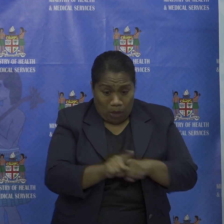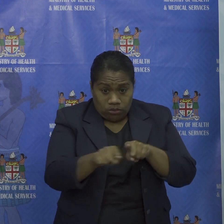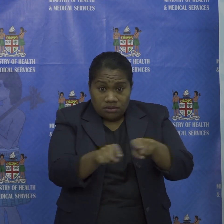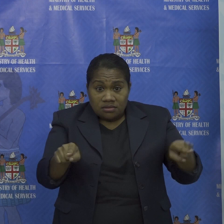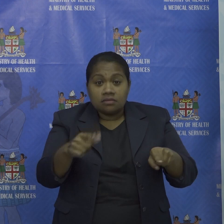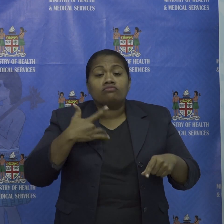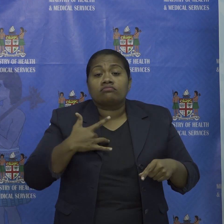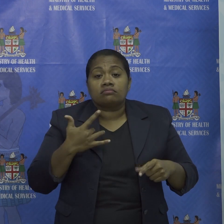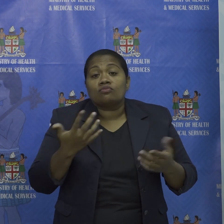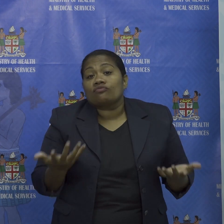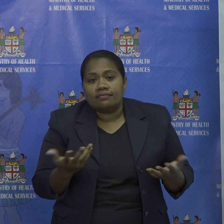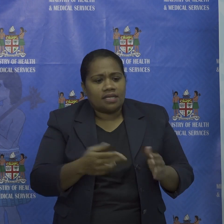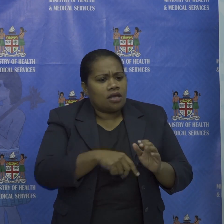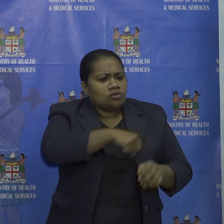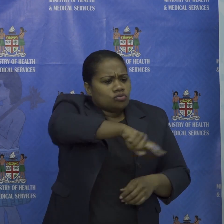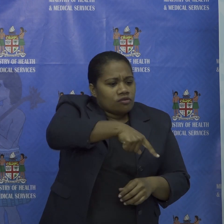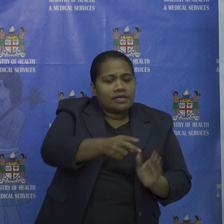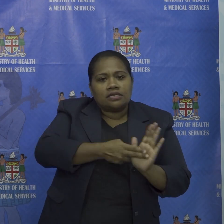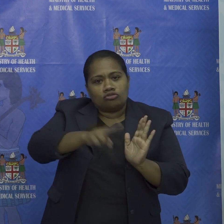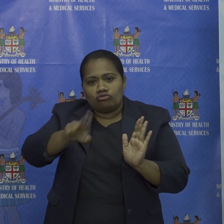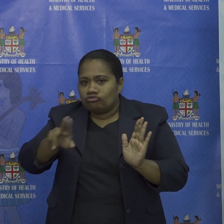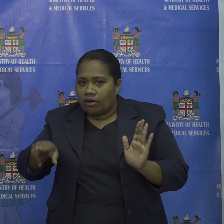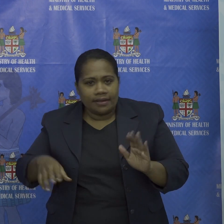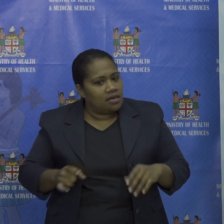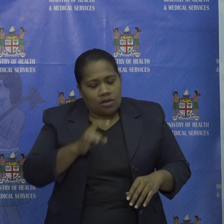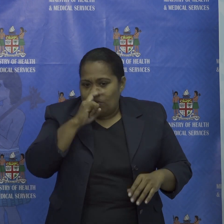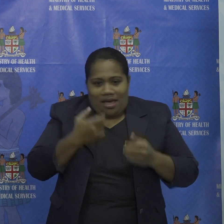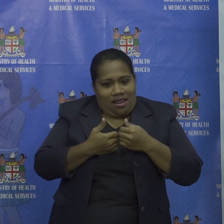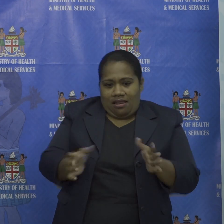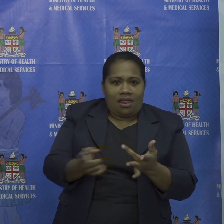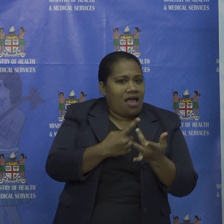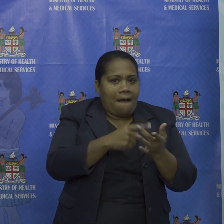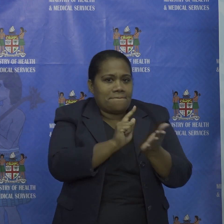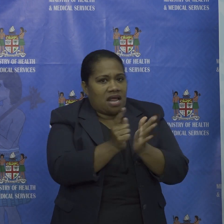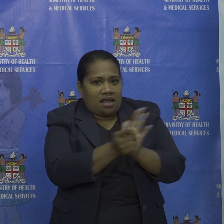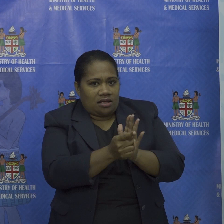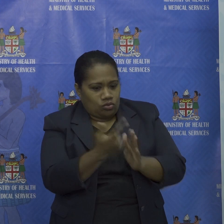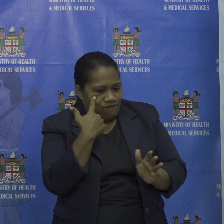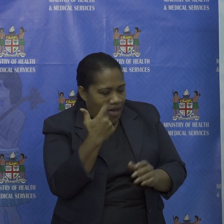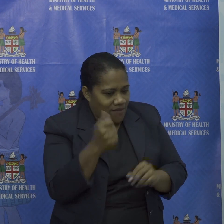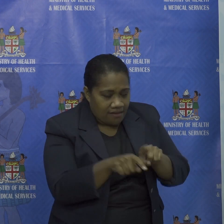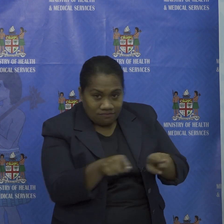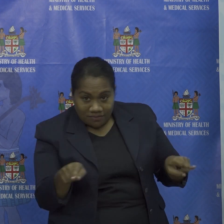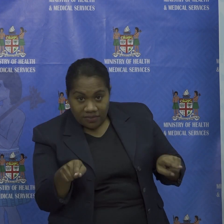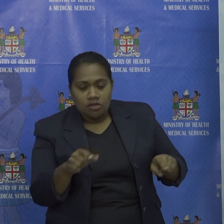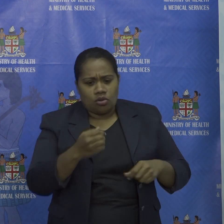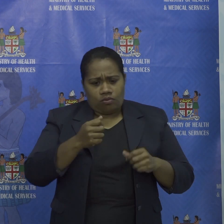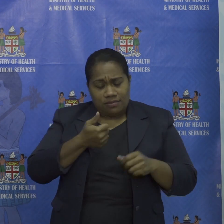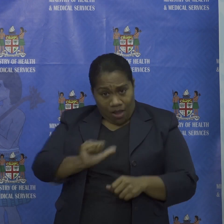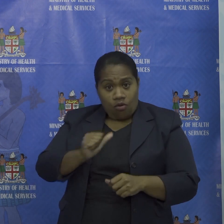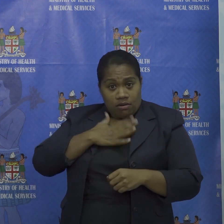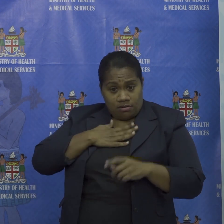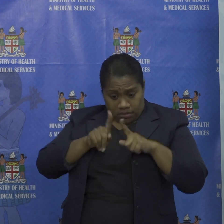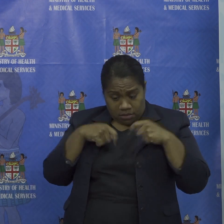areas. We cannot waste another minute locating the rest of them. So to allow my teams to find